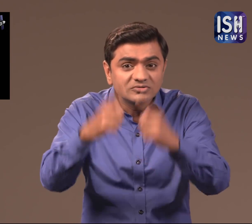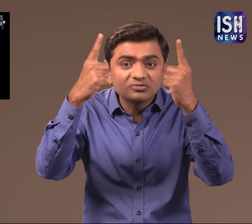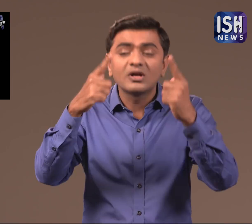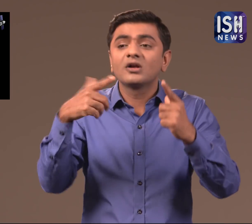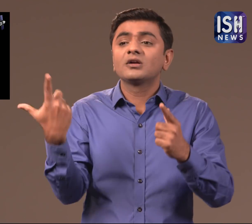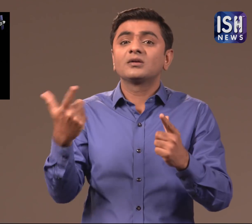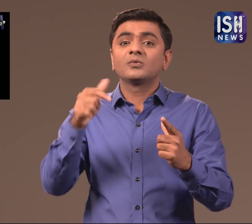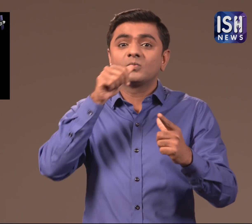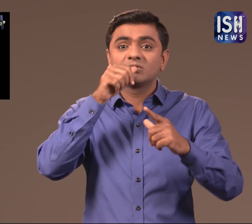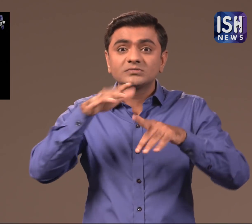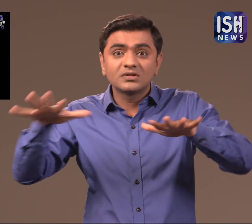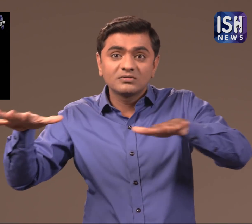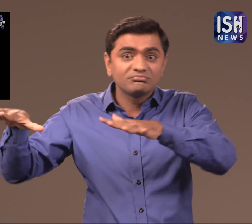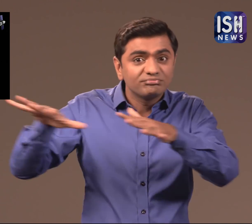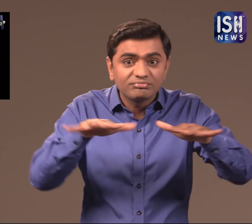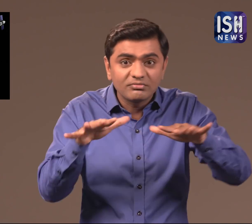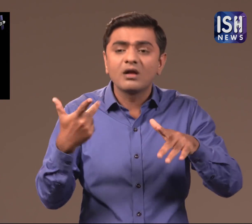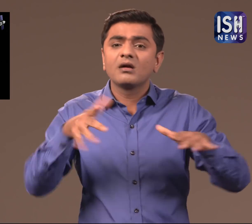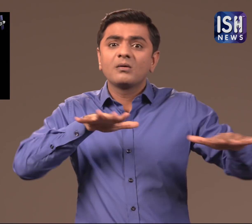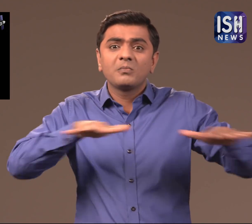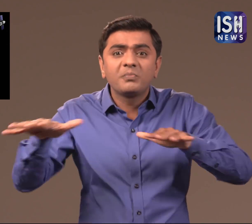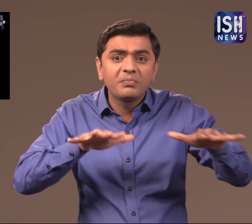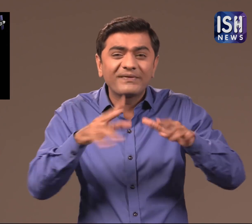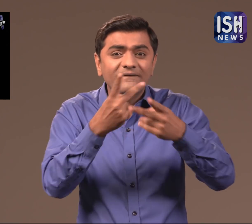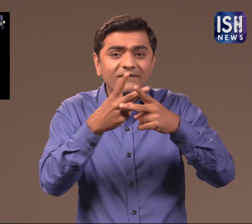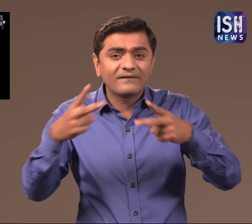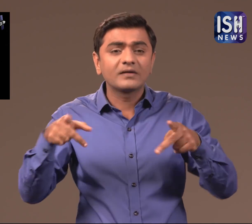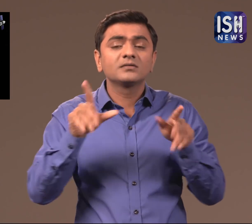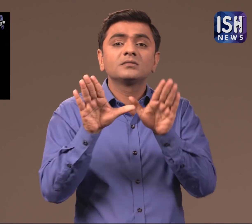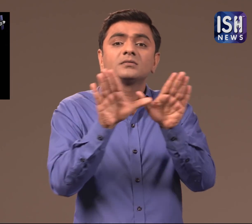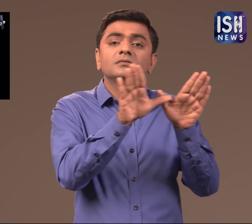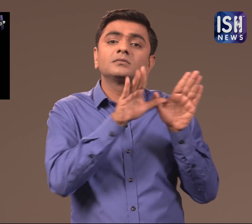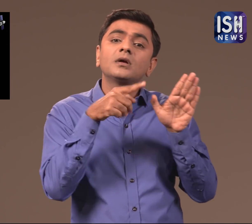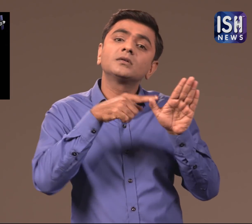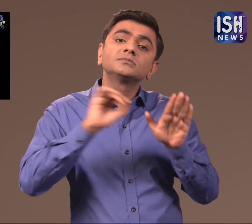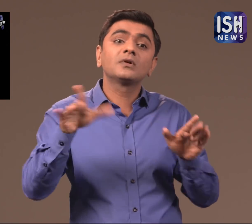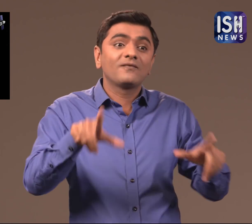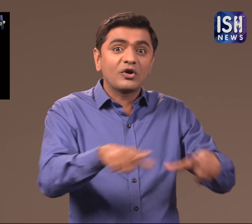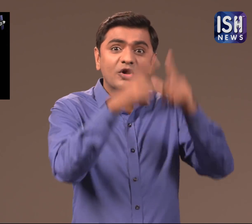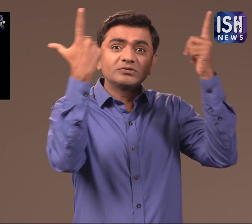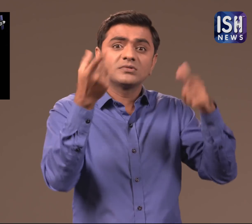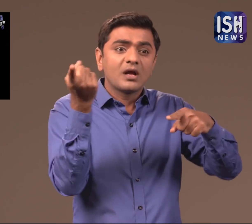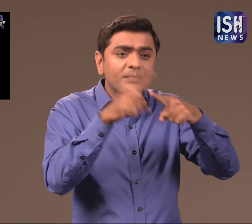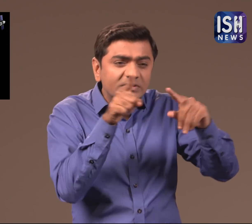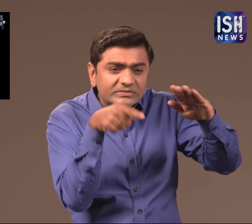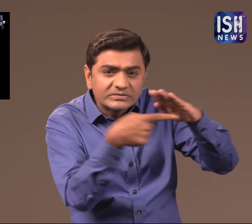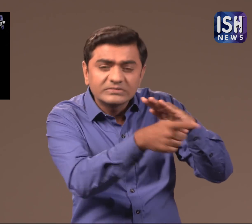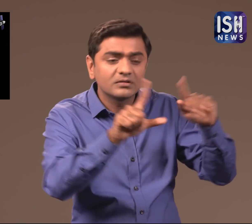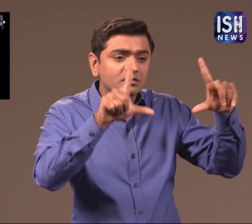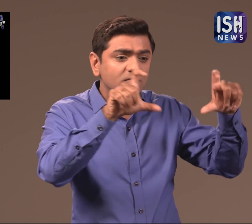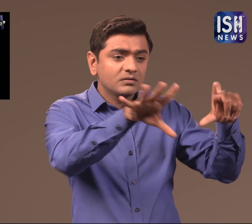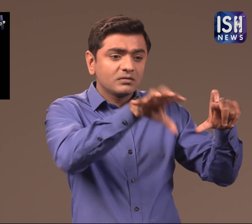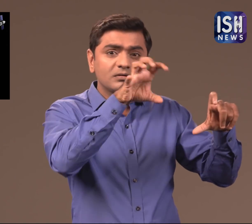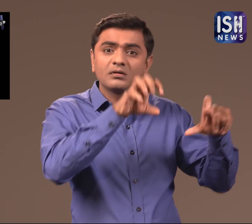agriculture, forestry. It will help in calamities like floods, earthquakes, forest fires, etc.